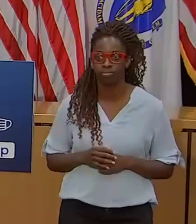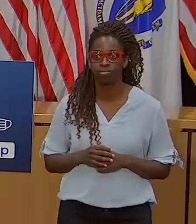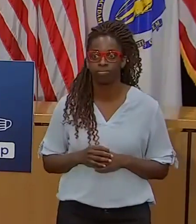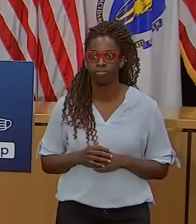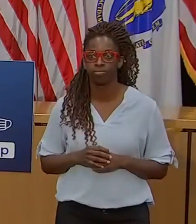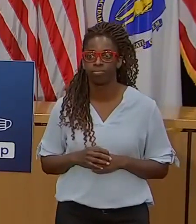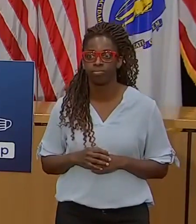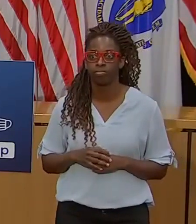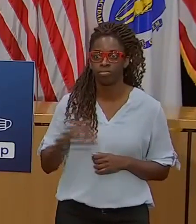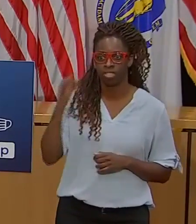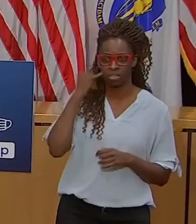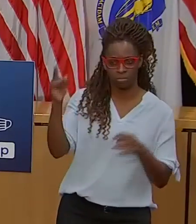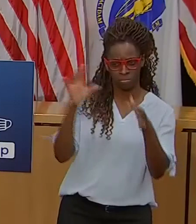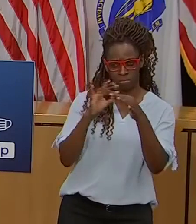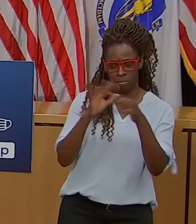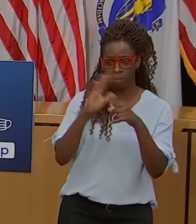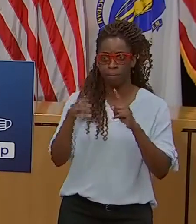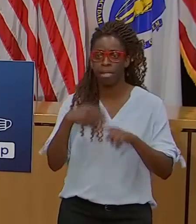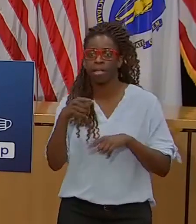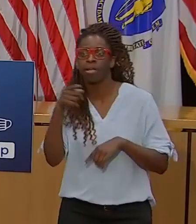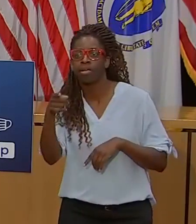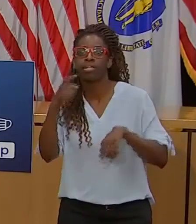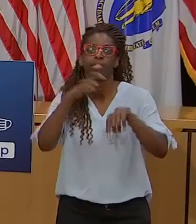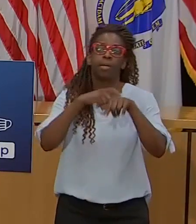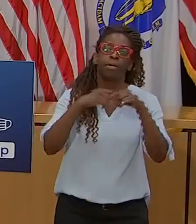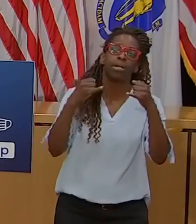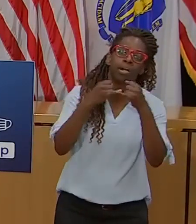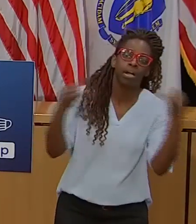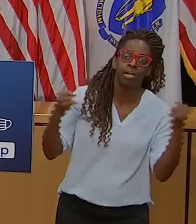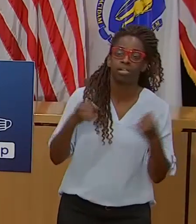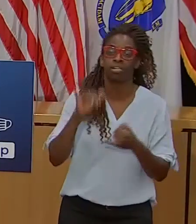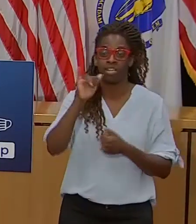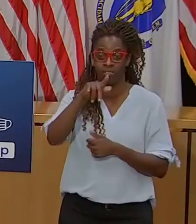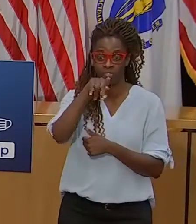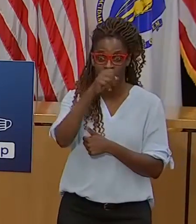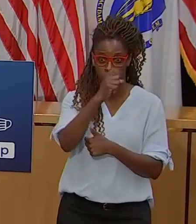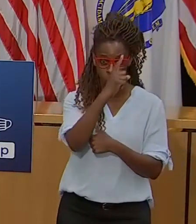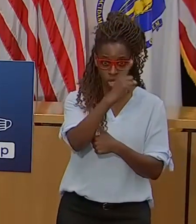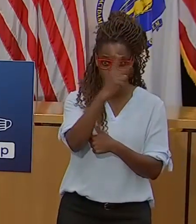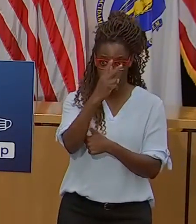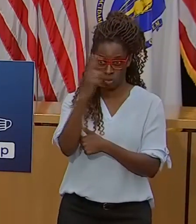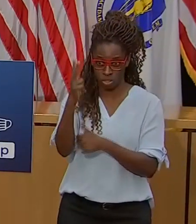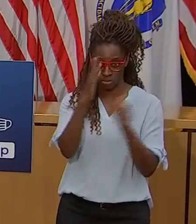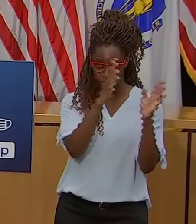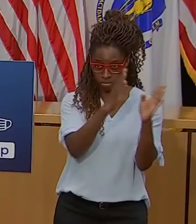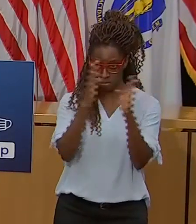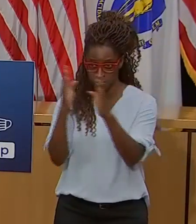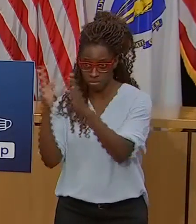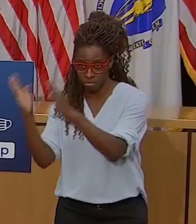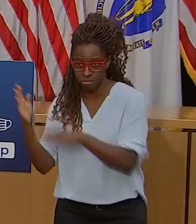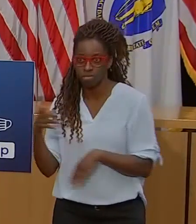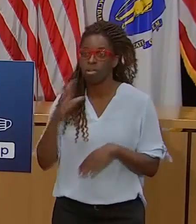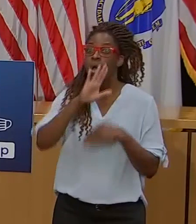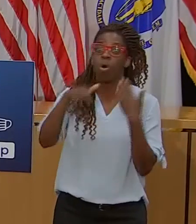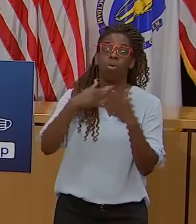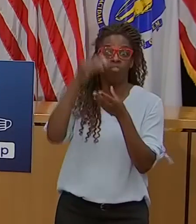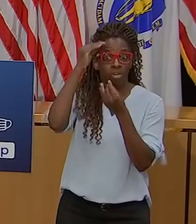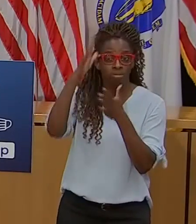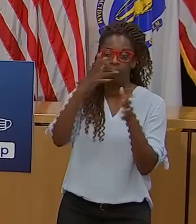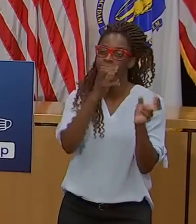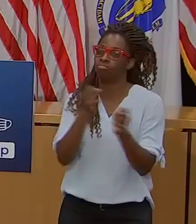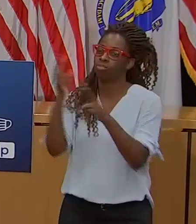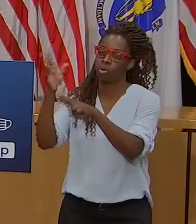and phases for vaccine distribution. And these documents should answer more questions on safety, distribution, and